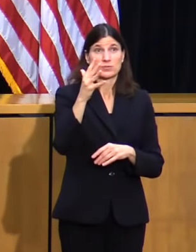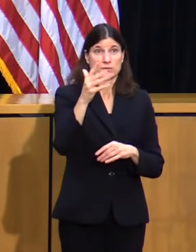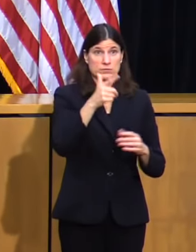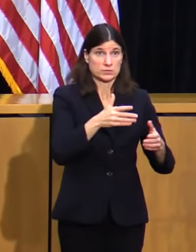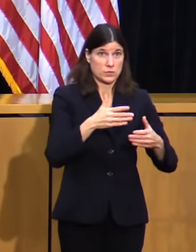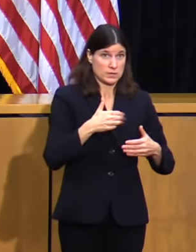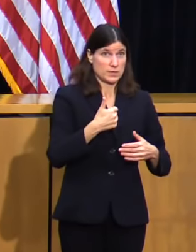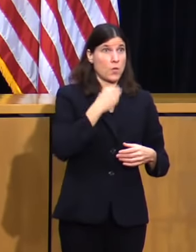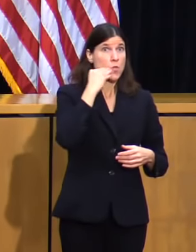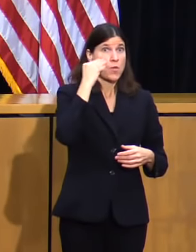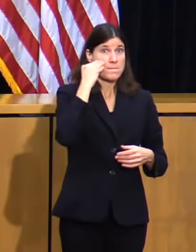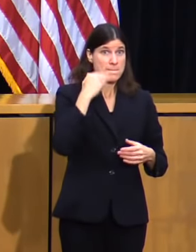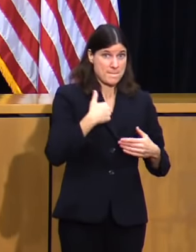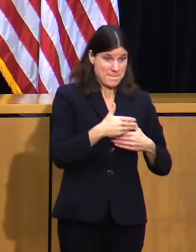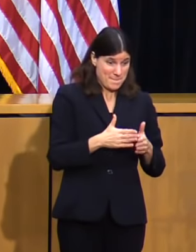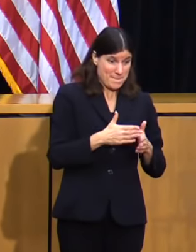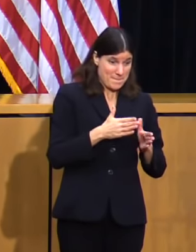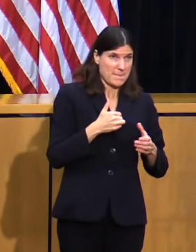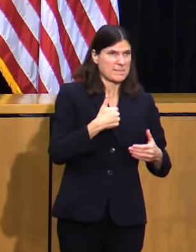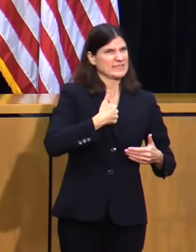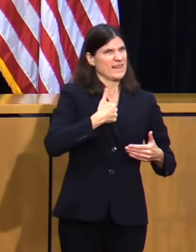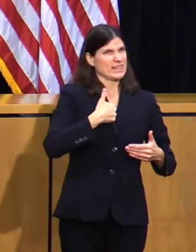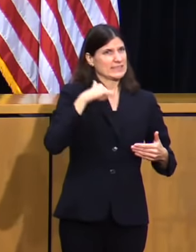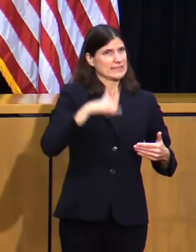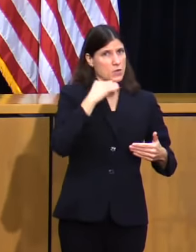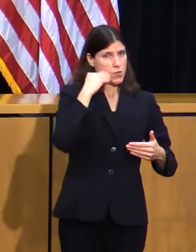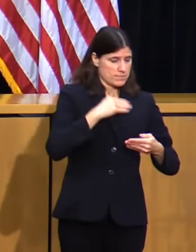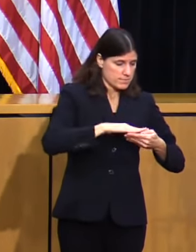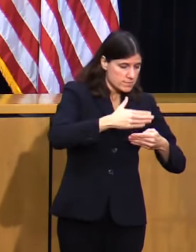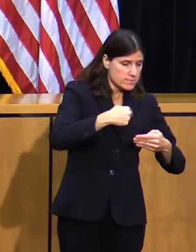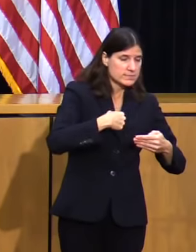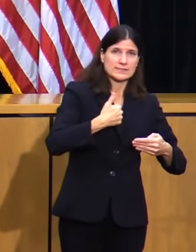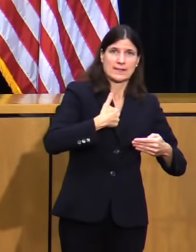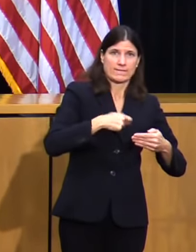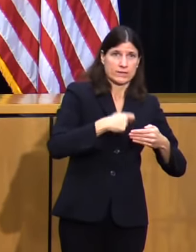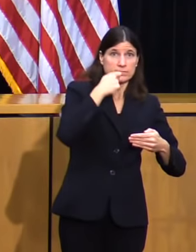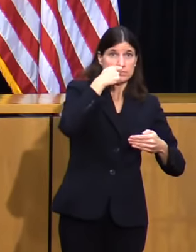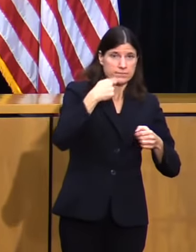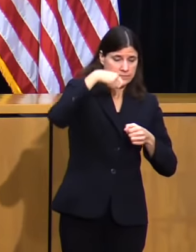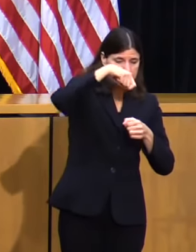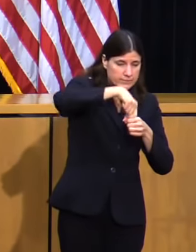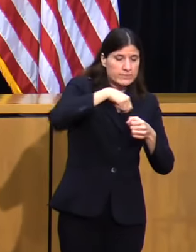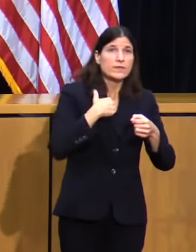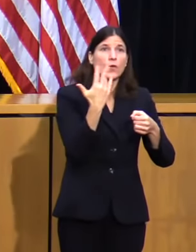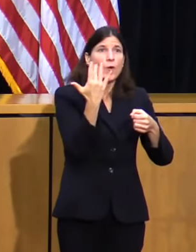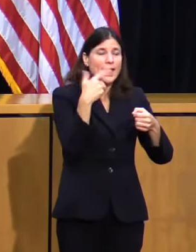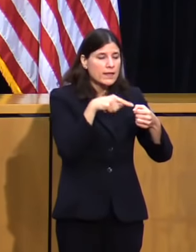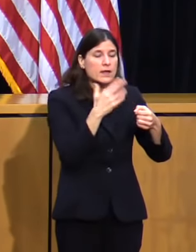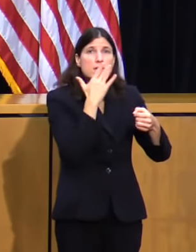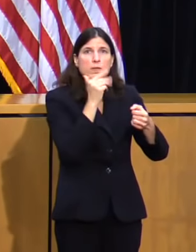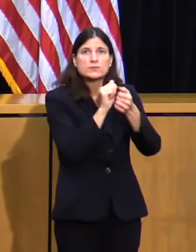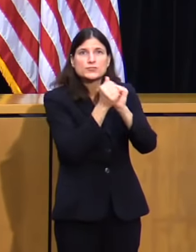There's a lot of evidence and a growing base of evidence that those tests are quite accurate and produce a result in 15